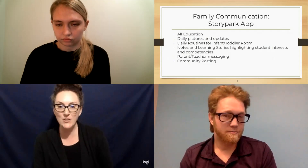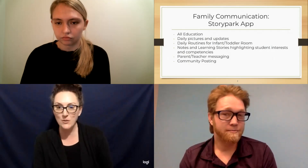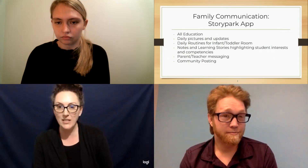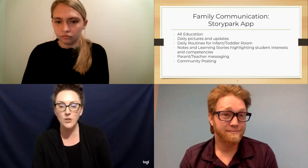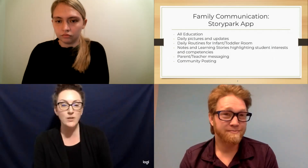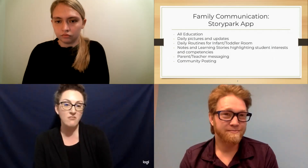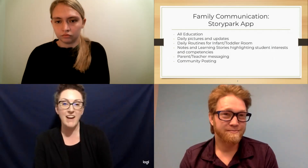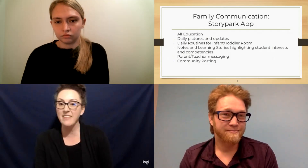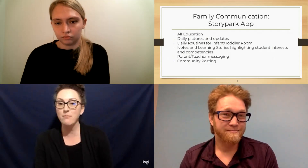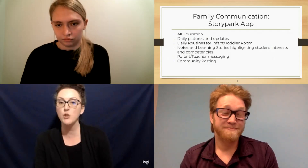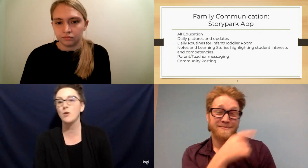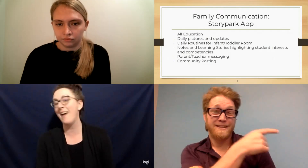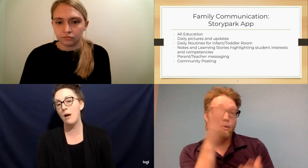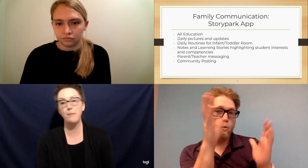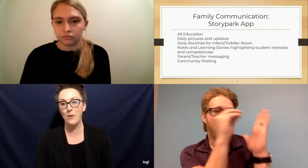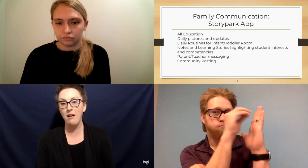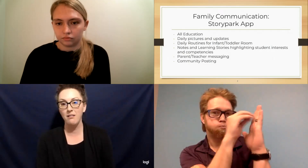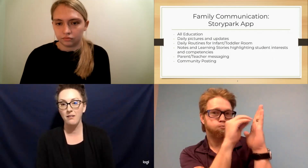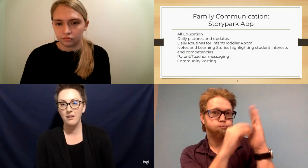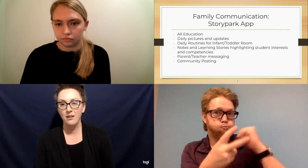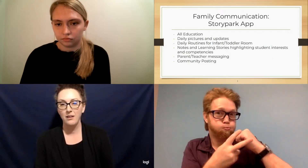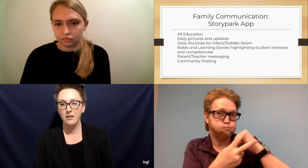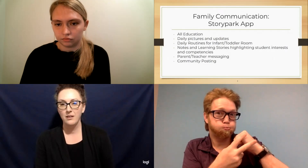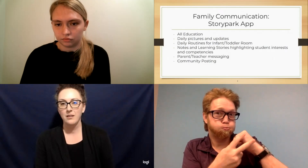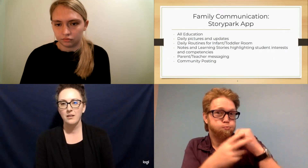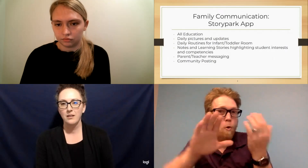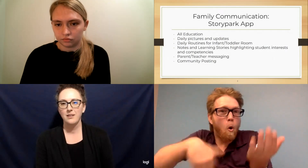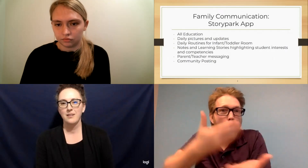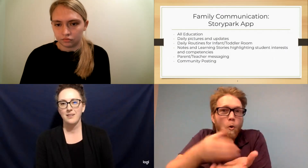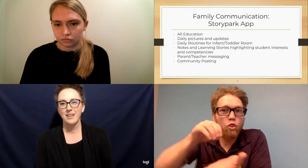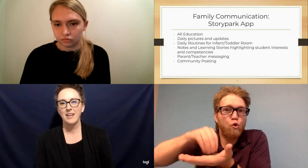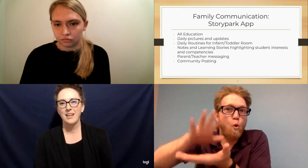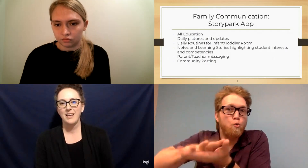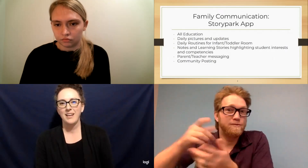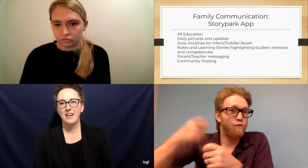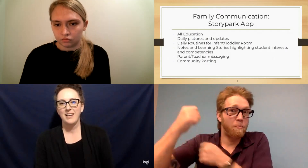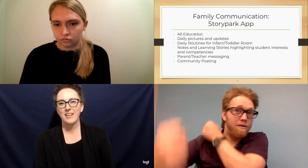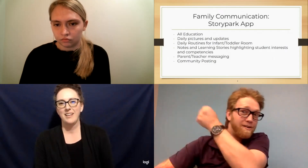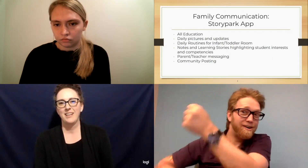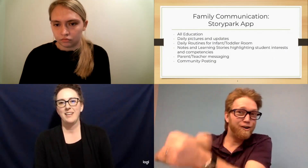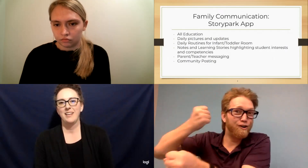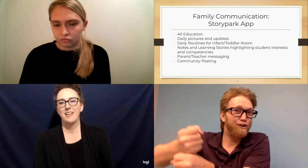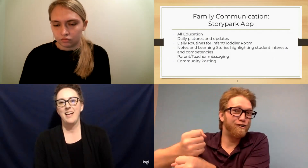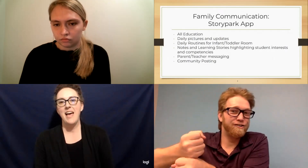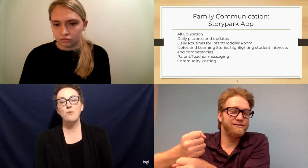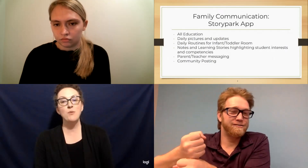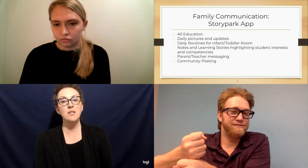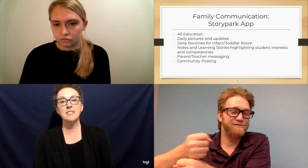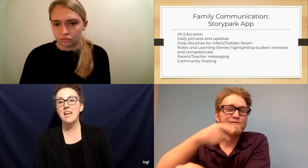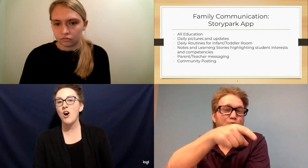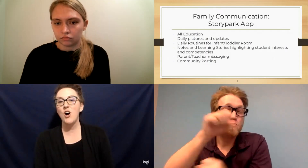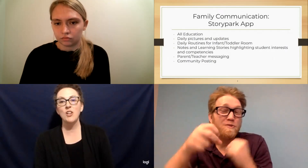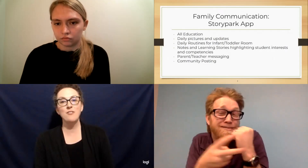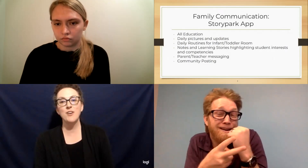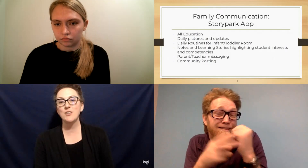kiddo's doing, you can invite them to join the app as well. And we will